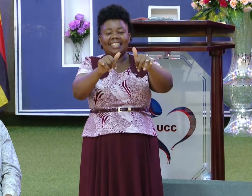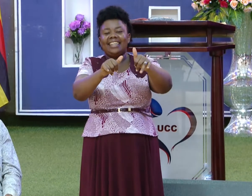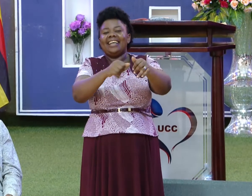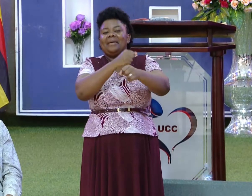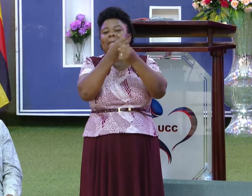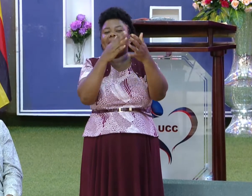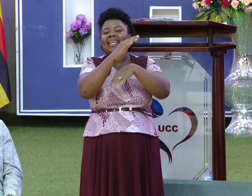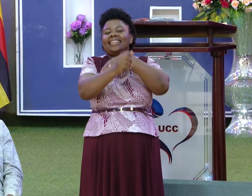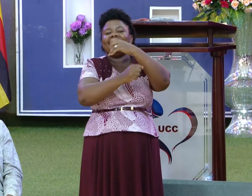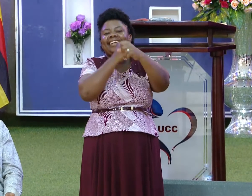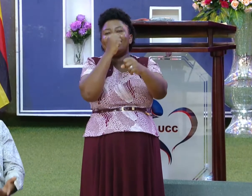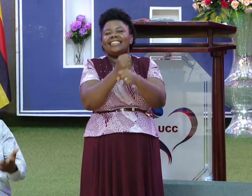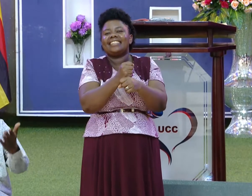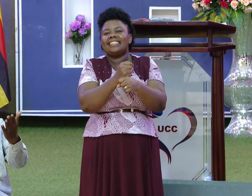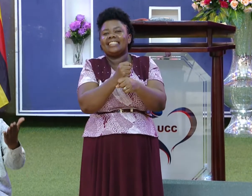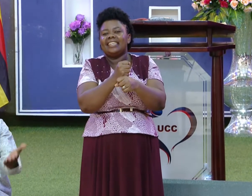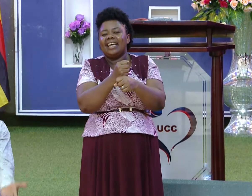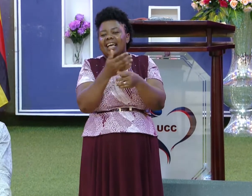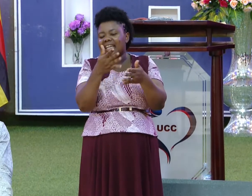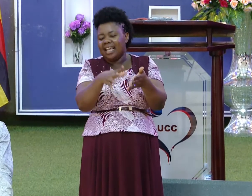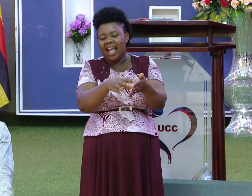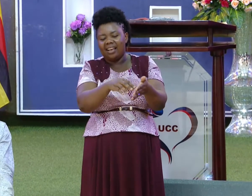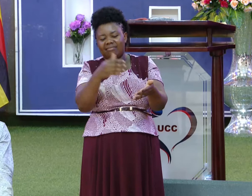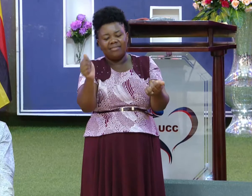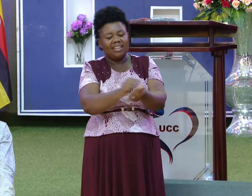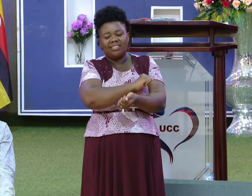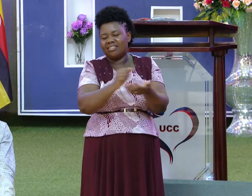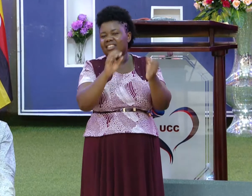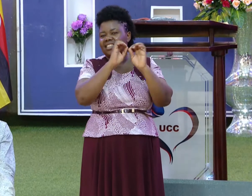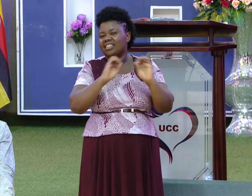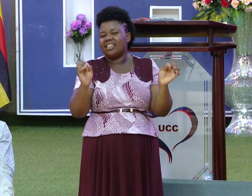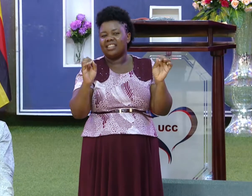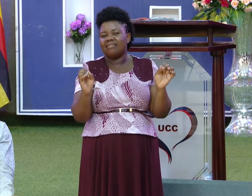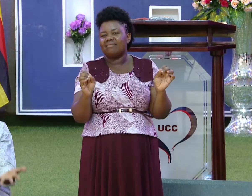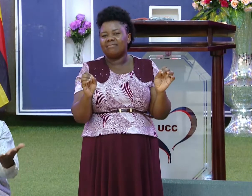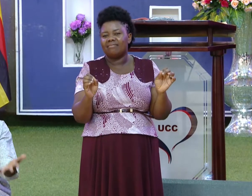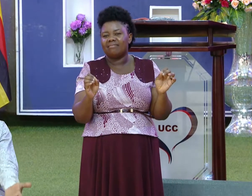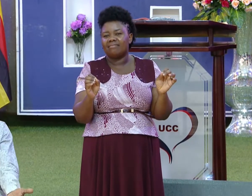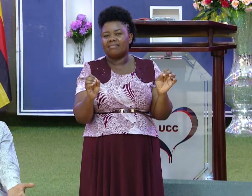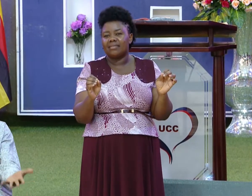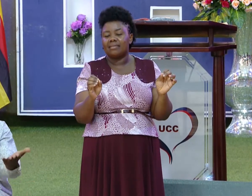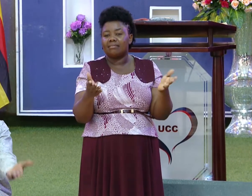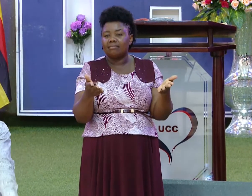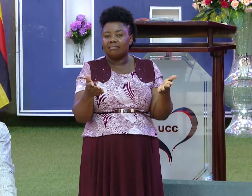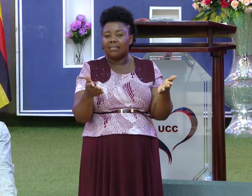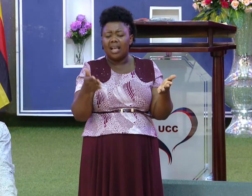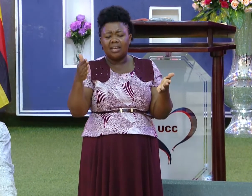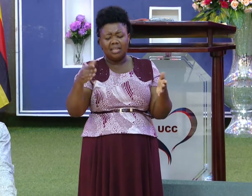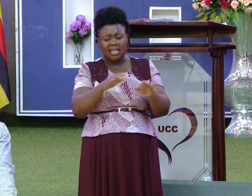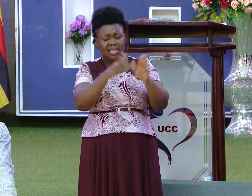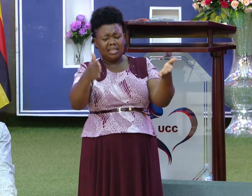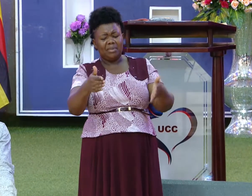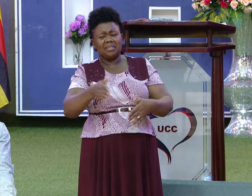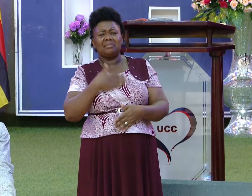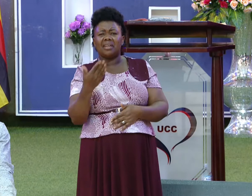My feet were there for years. And they have not eaten anything from the table. I'm the owner